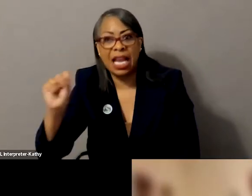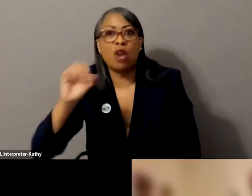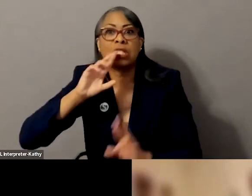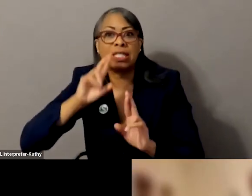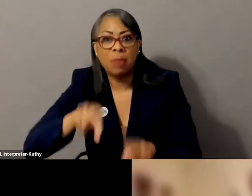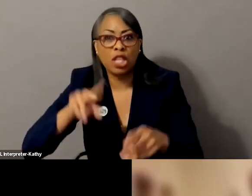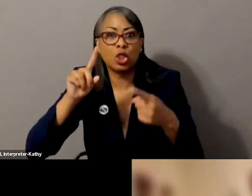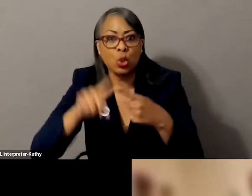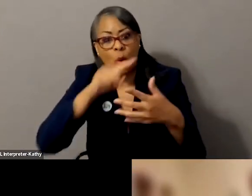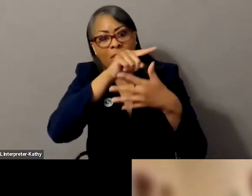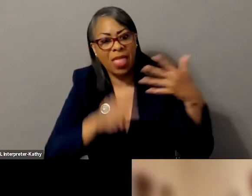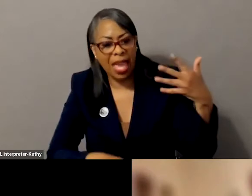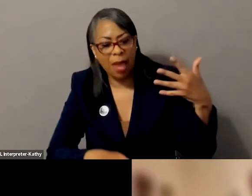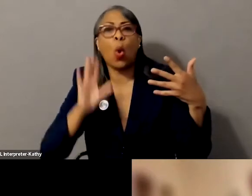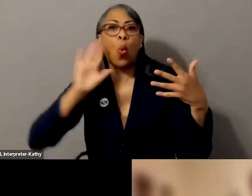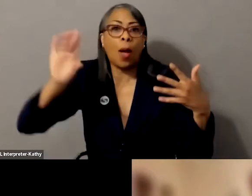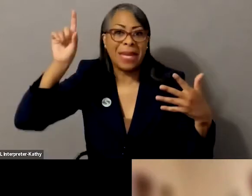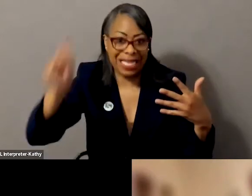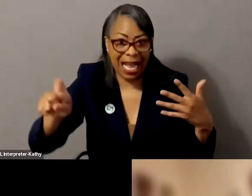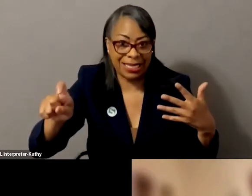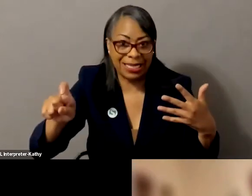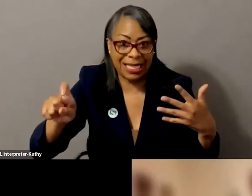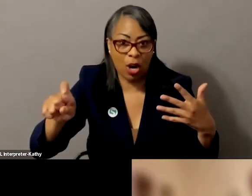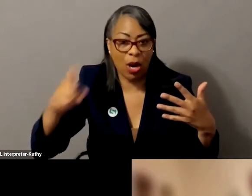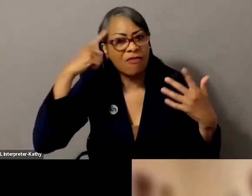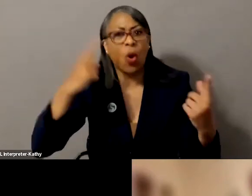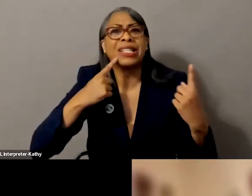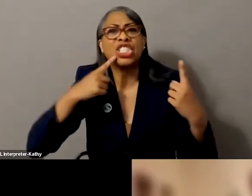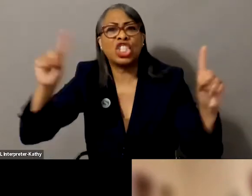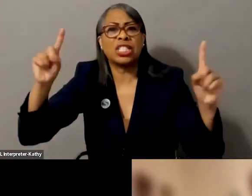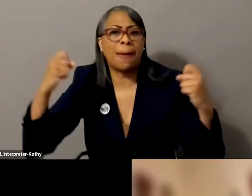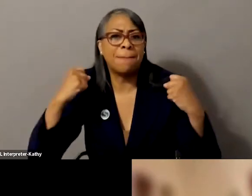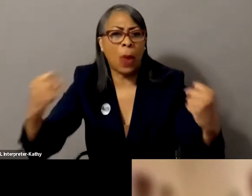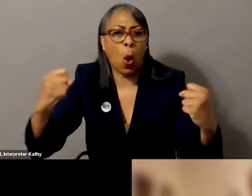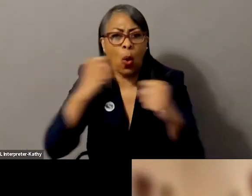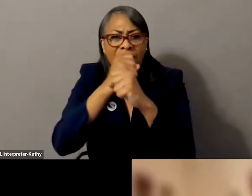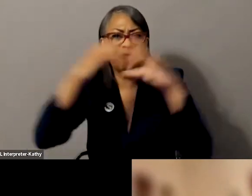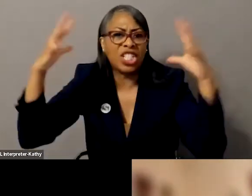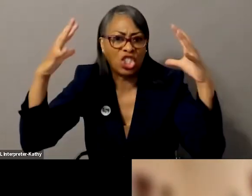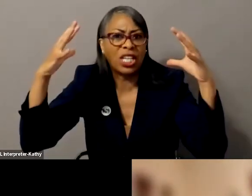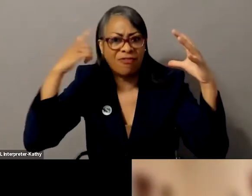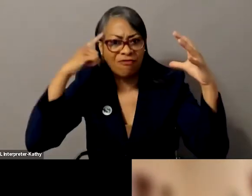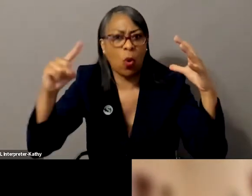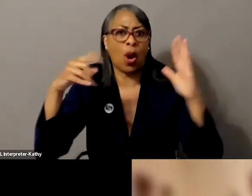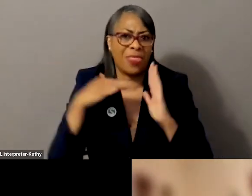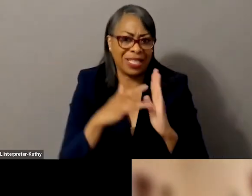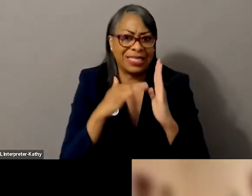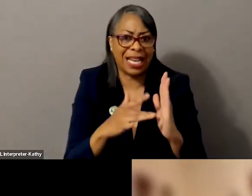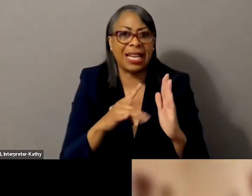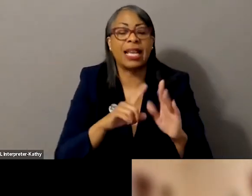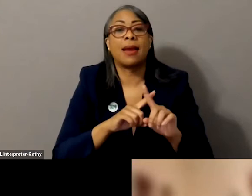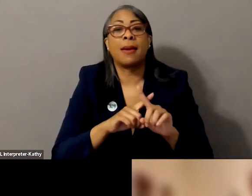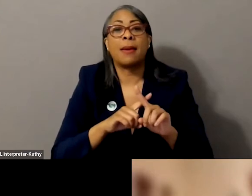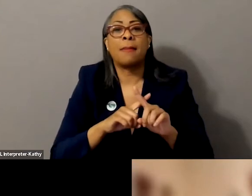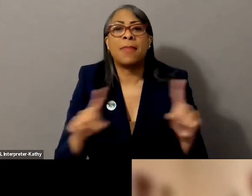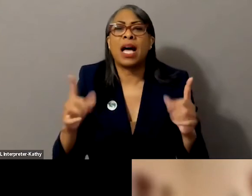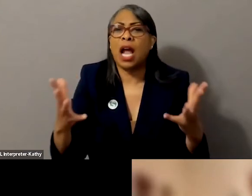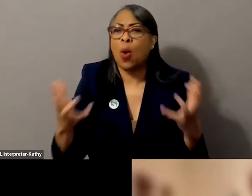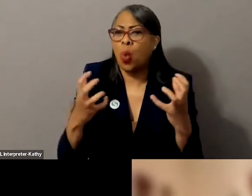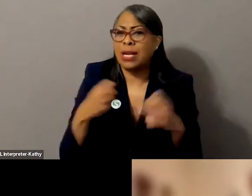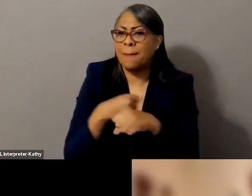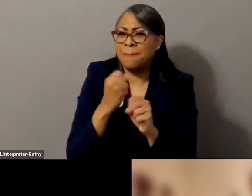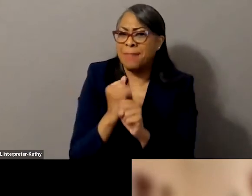undoubtedly be necessary for achieving the bold vision of the study. But I want to make it clear from